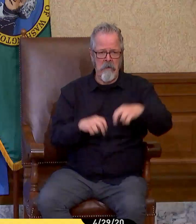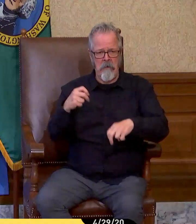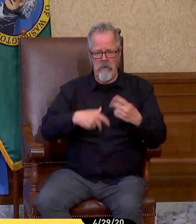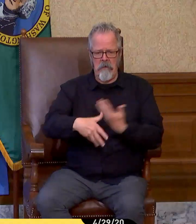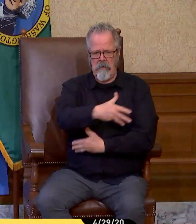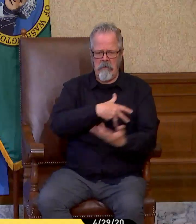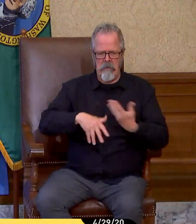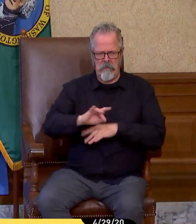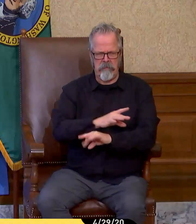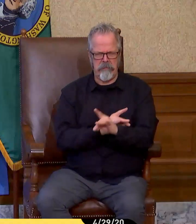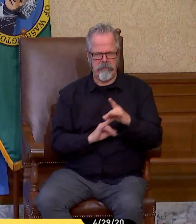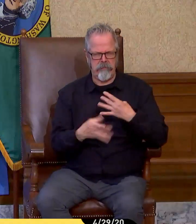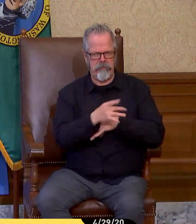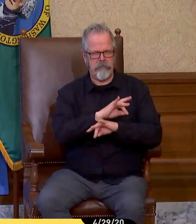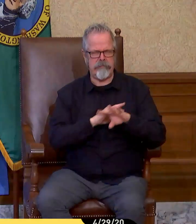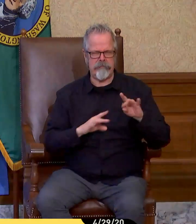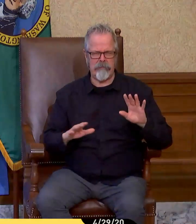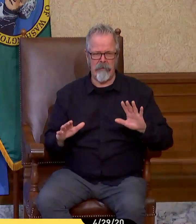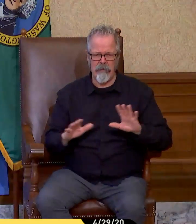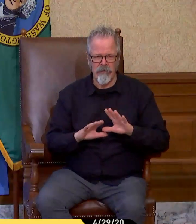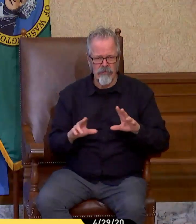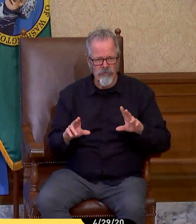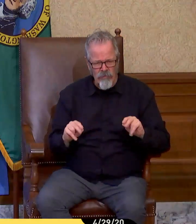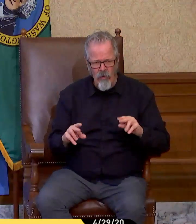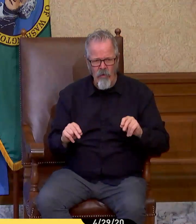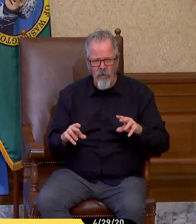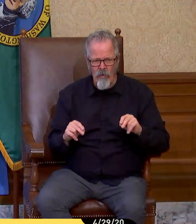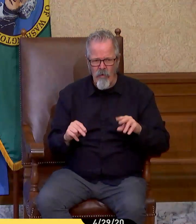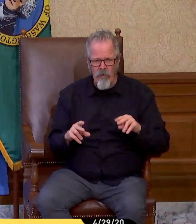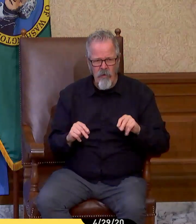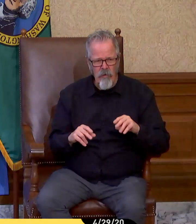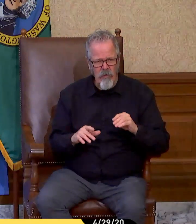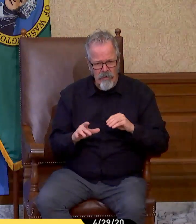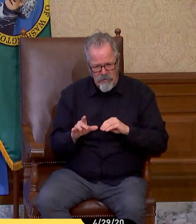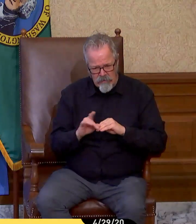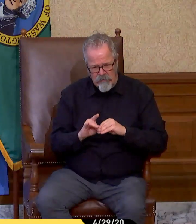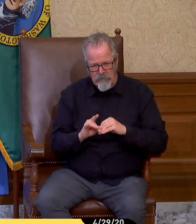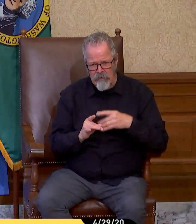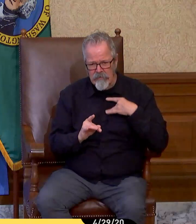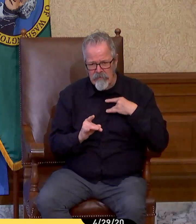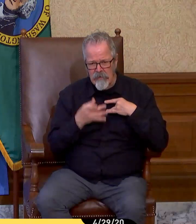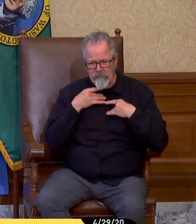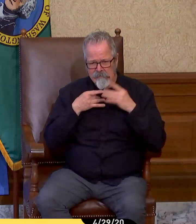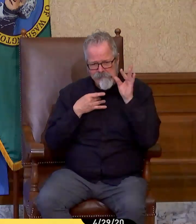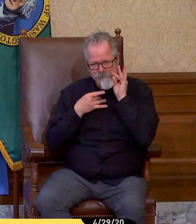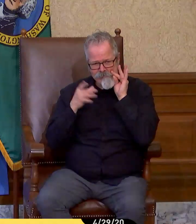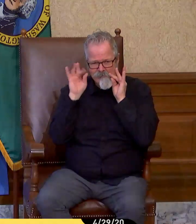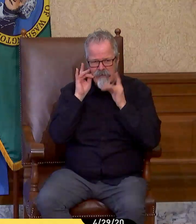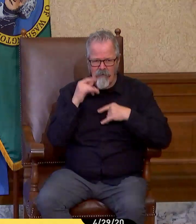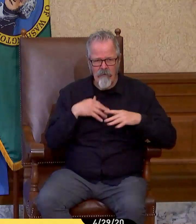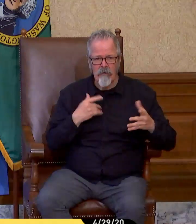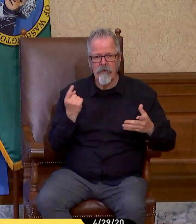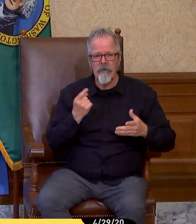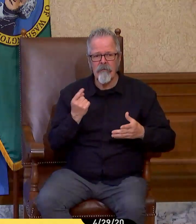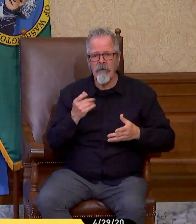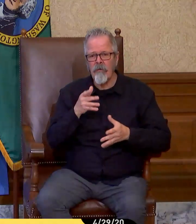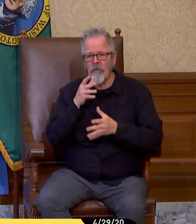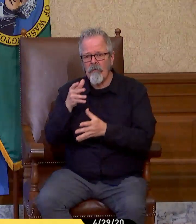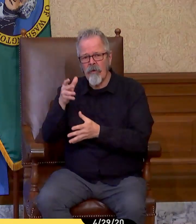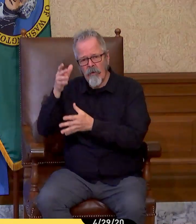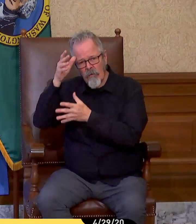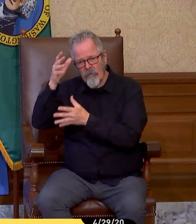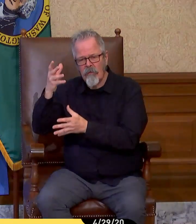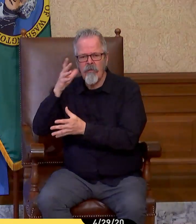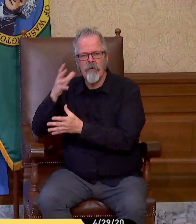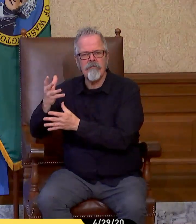die in the next several weeks. And so we hope people will continue to observe good decision-making. We opened up our